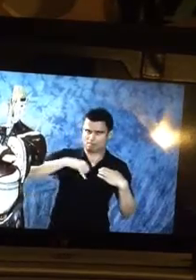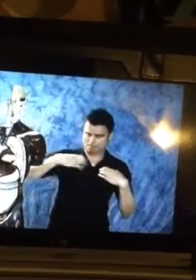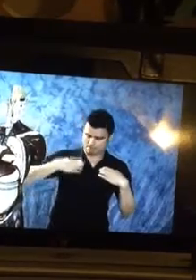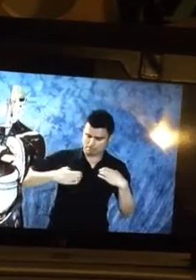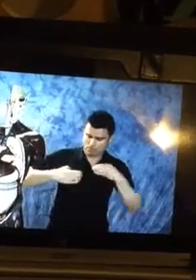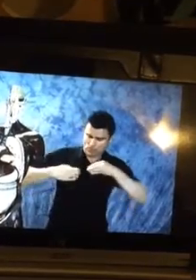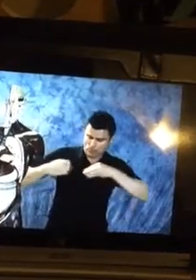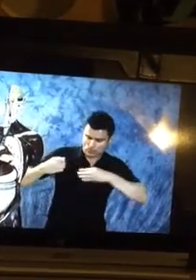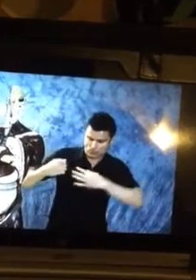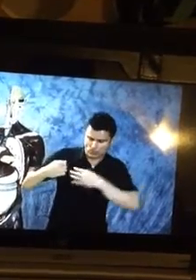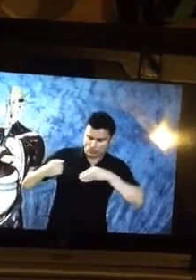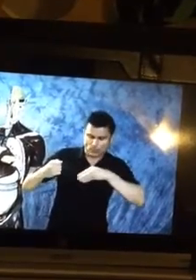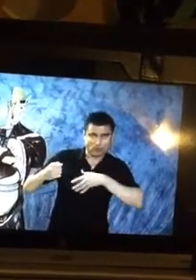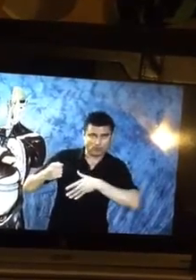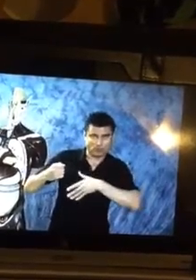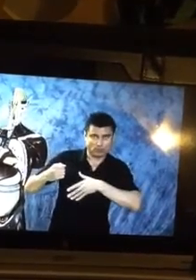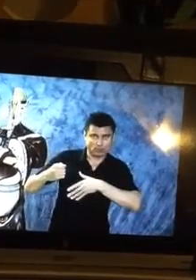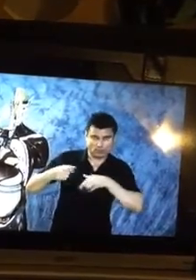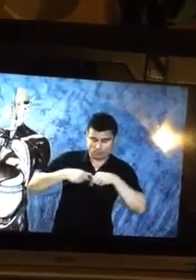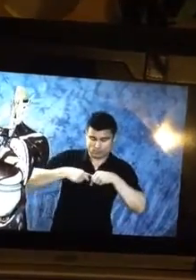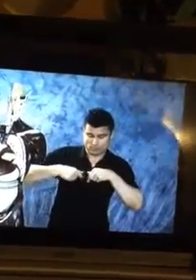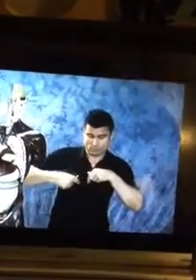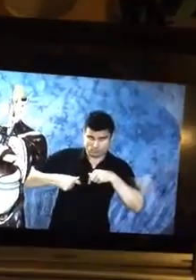And it does the same on both sides.